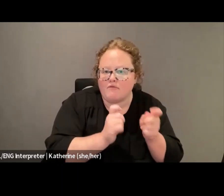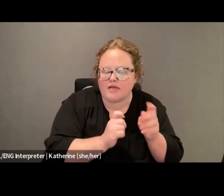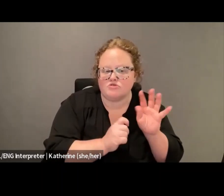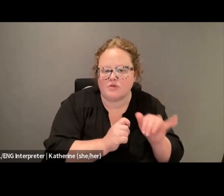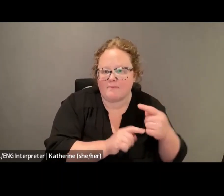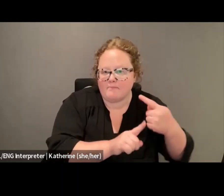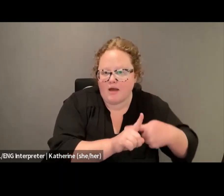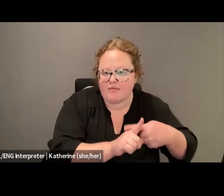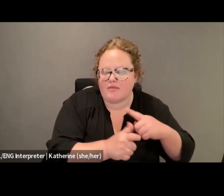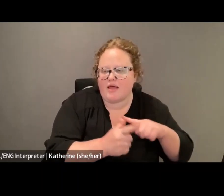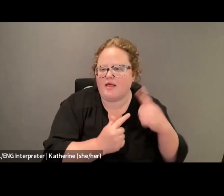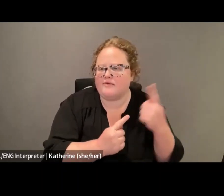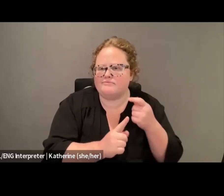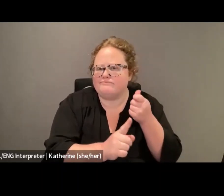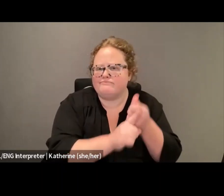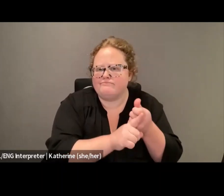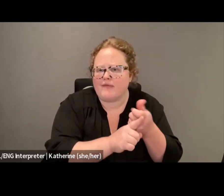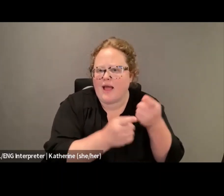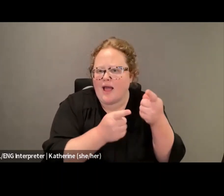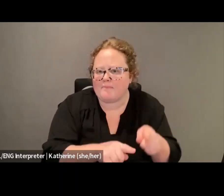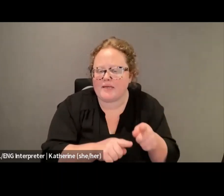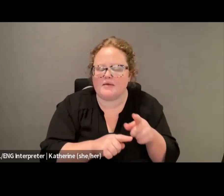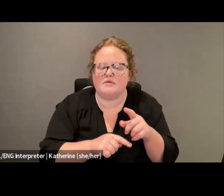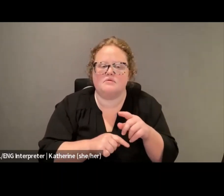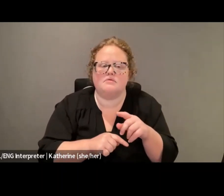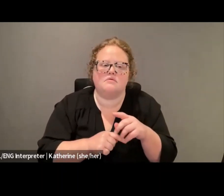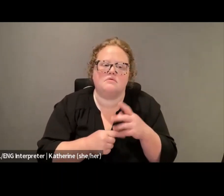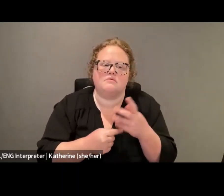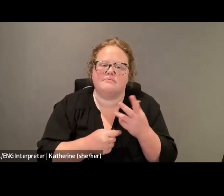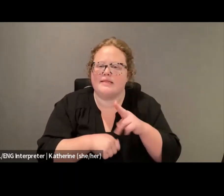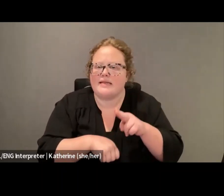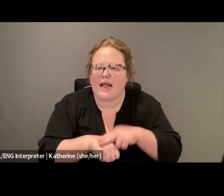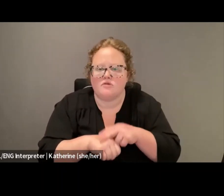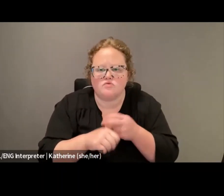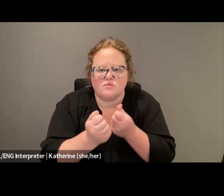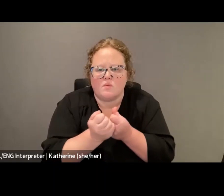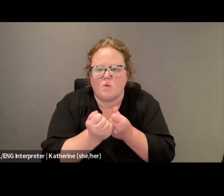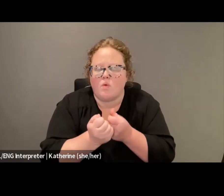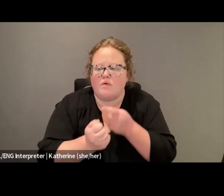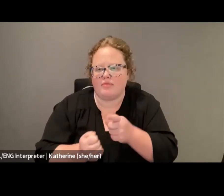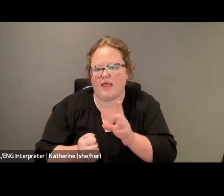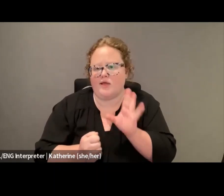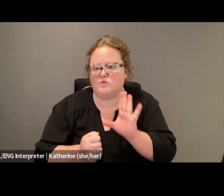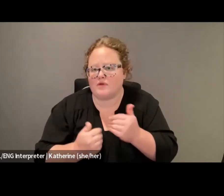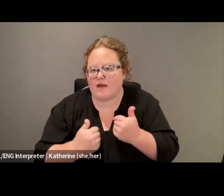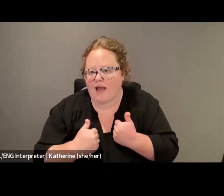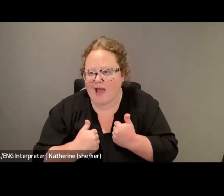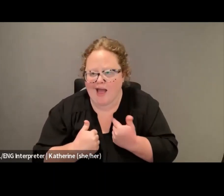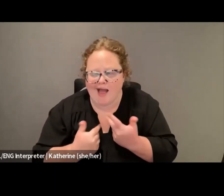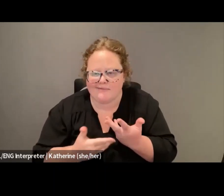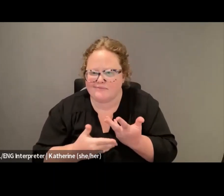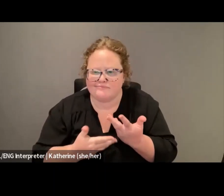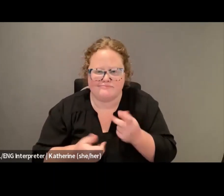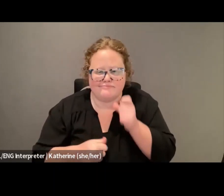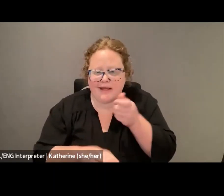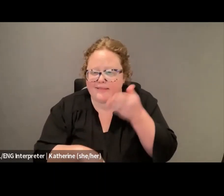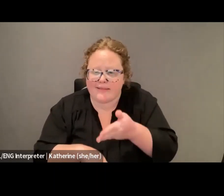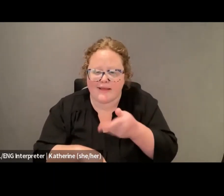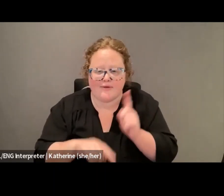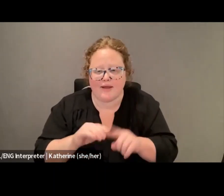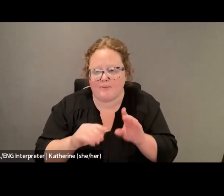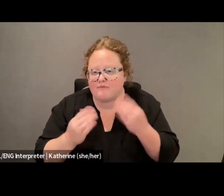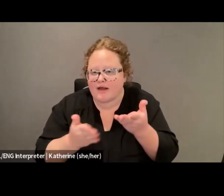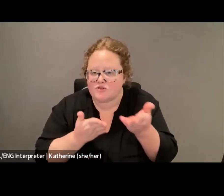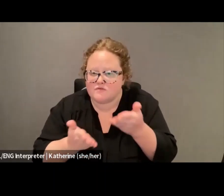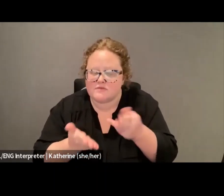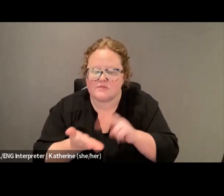say something happened with that participant where, the natural support they were using is no longer able to provide services, and so they need more